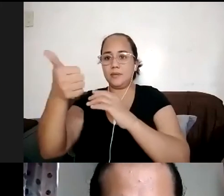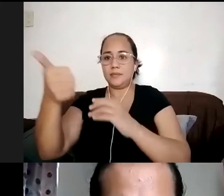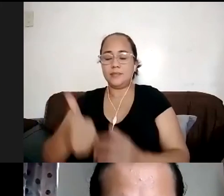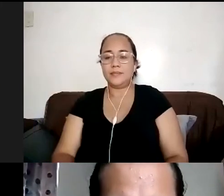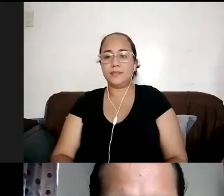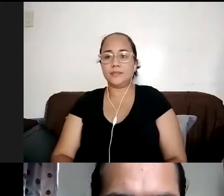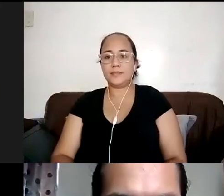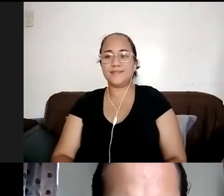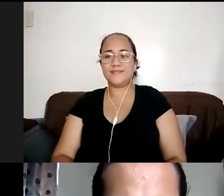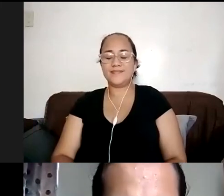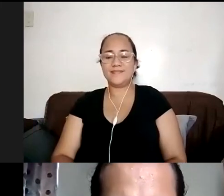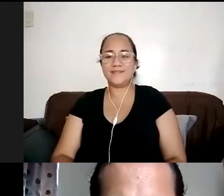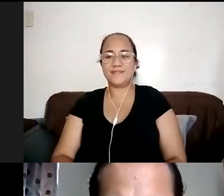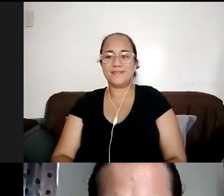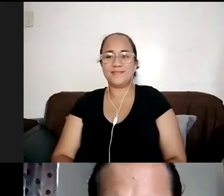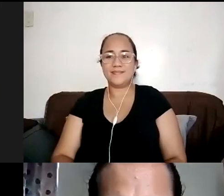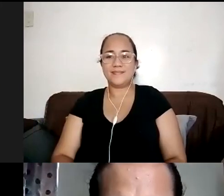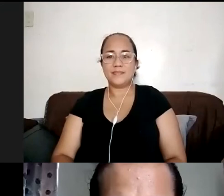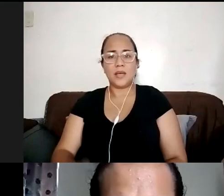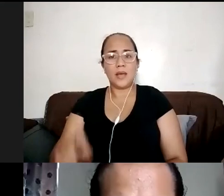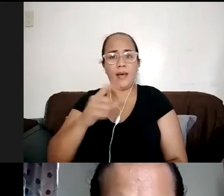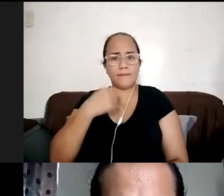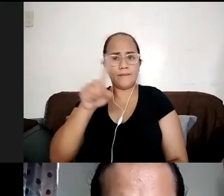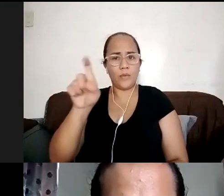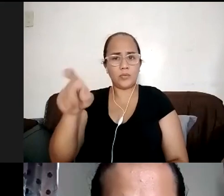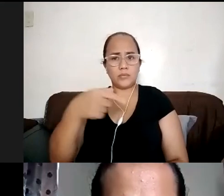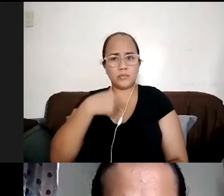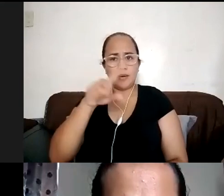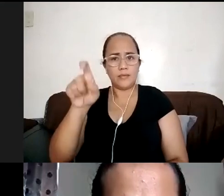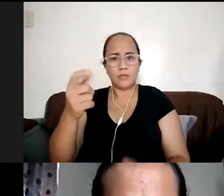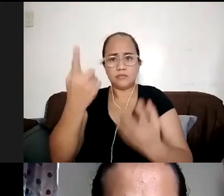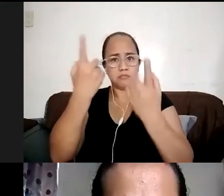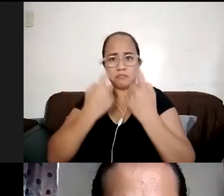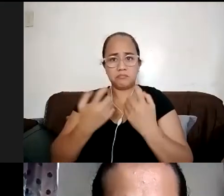So any questions that you want to ask now?